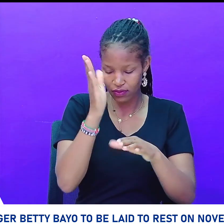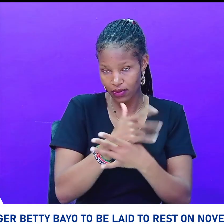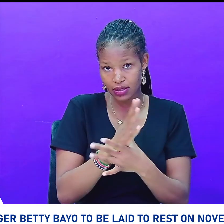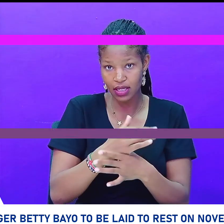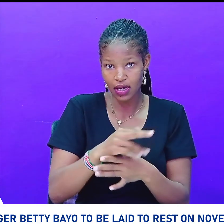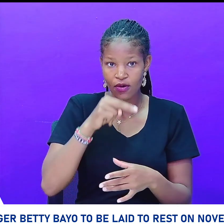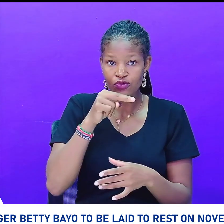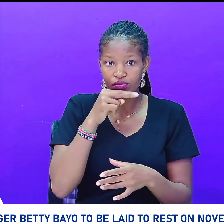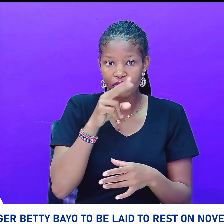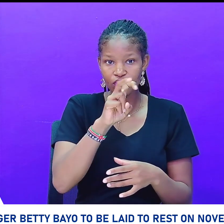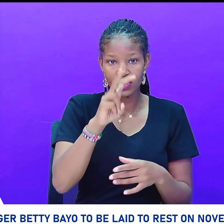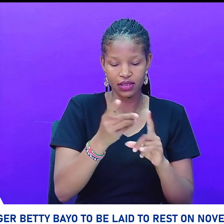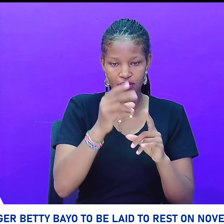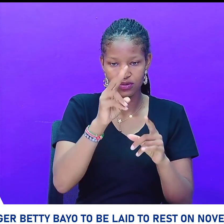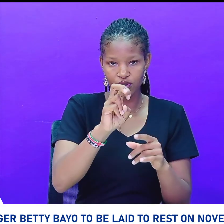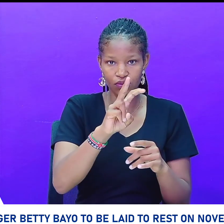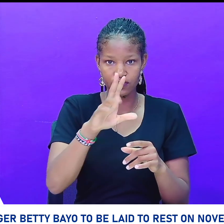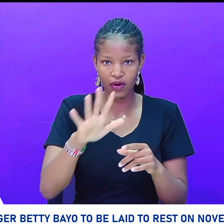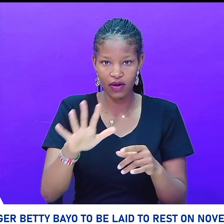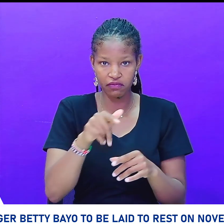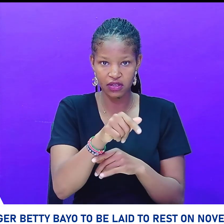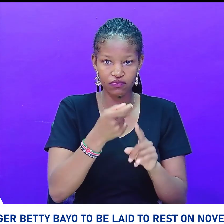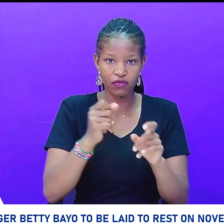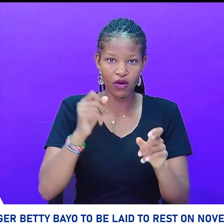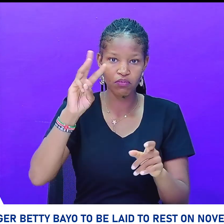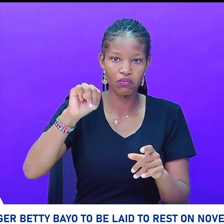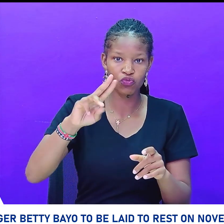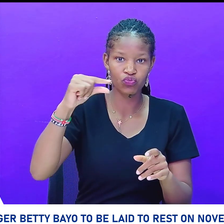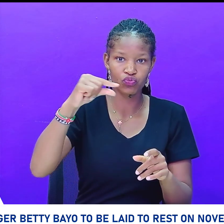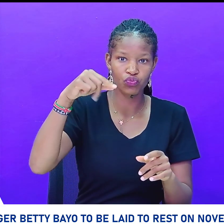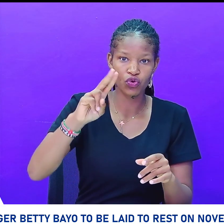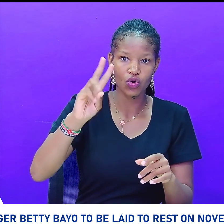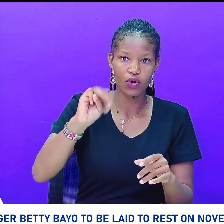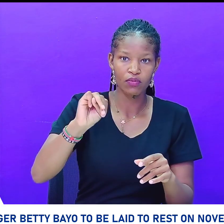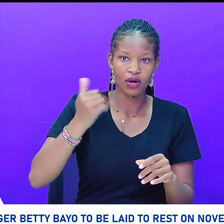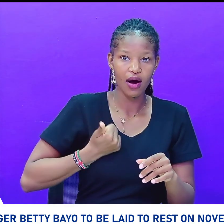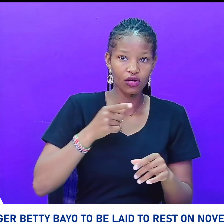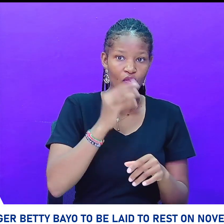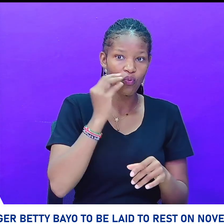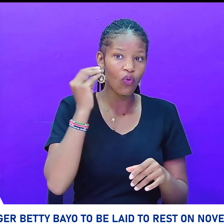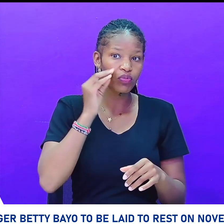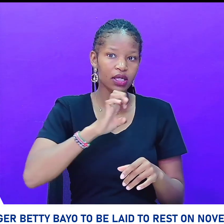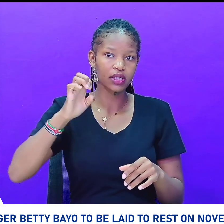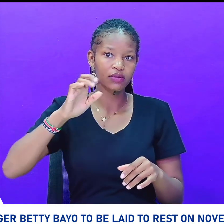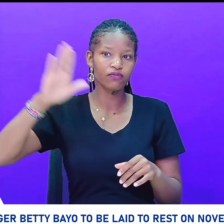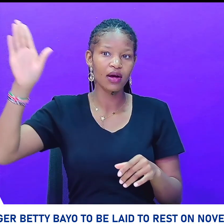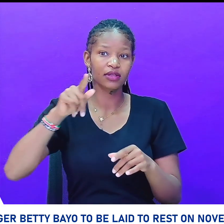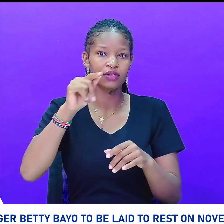2025 at Mugumo Estate along Kiambu Road. Her family has confirmed the funeral